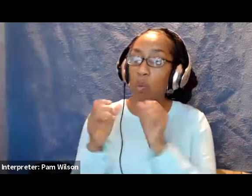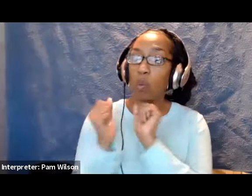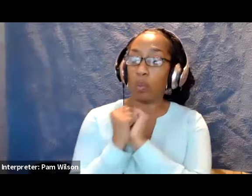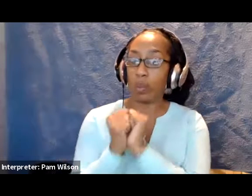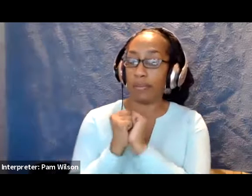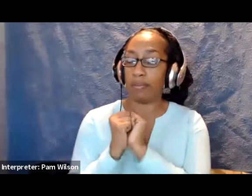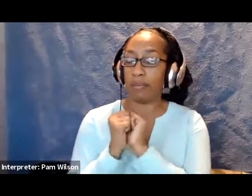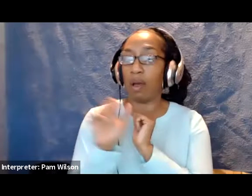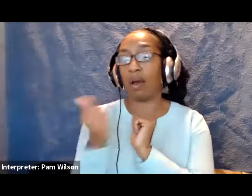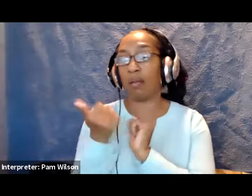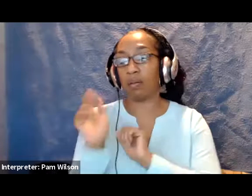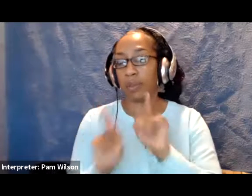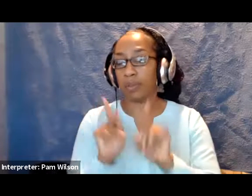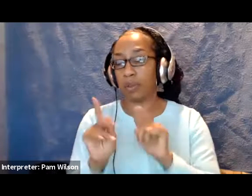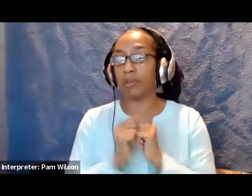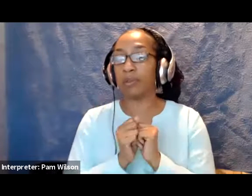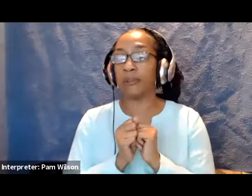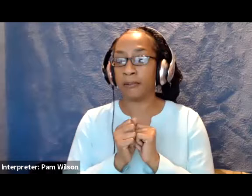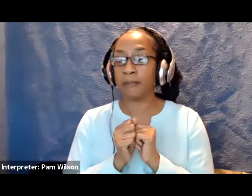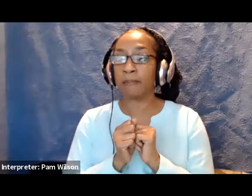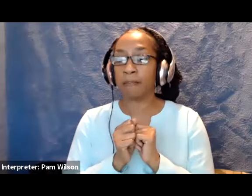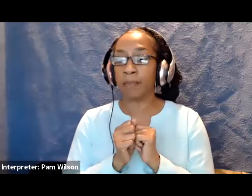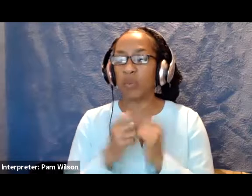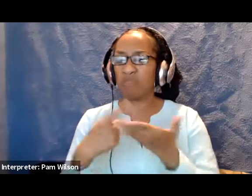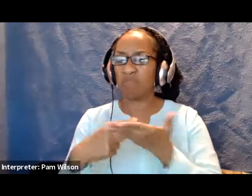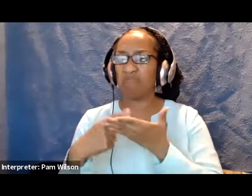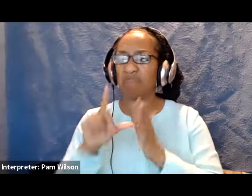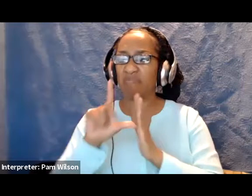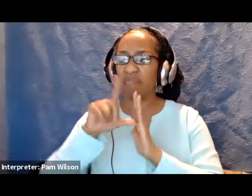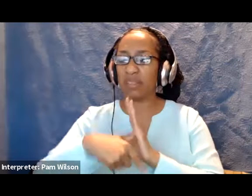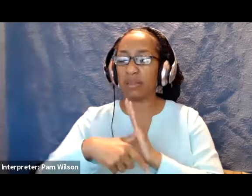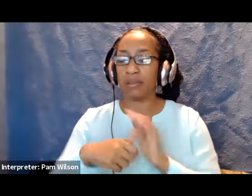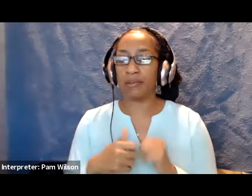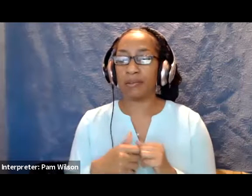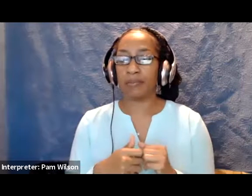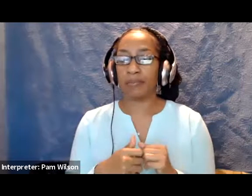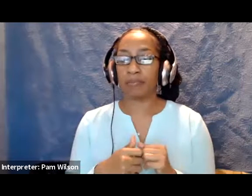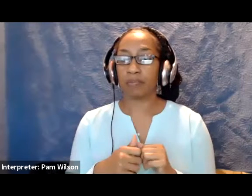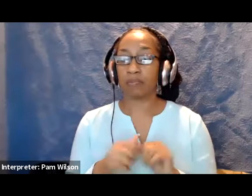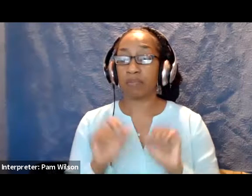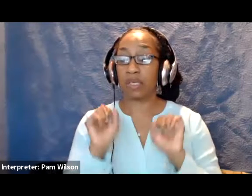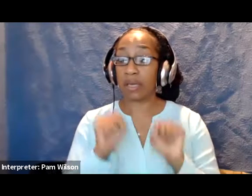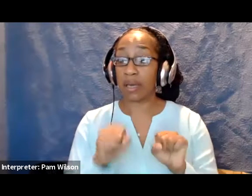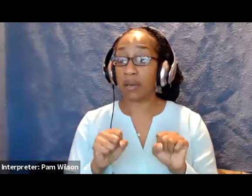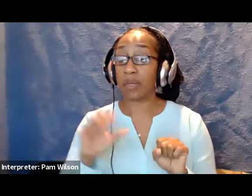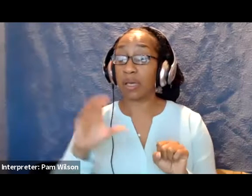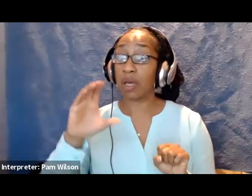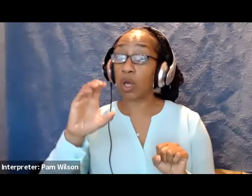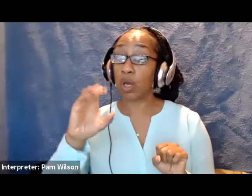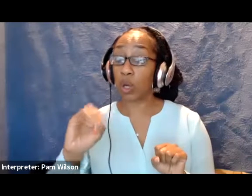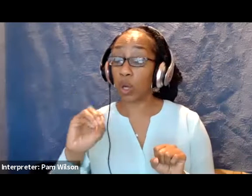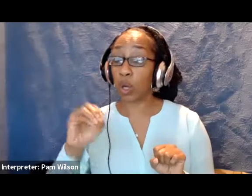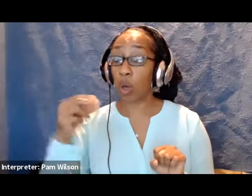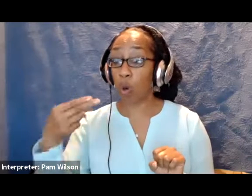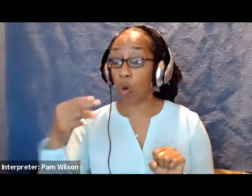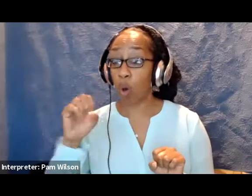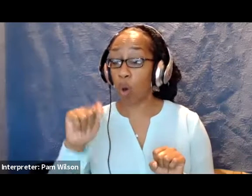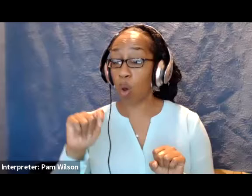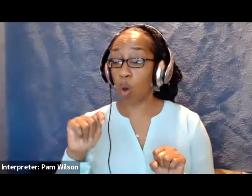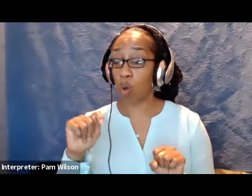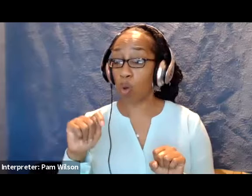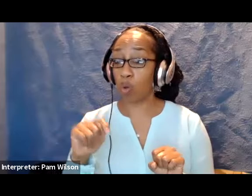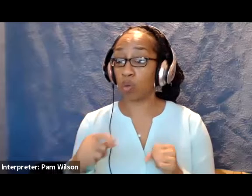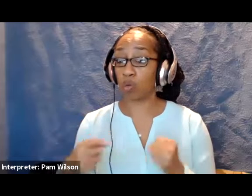again, we'll talk a little bit about this later, but this again can be a co-host, somebody who